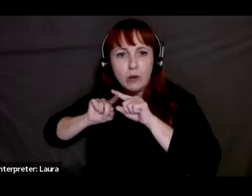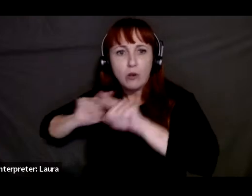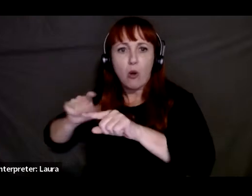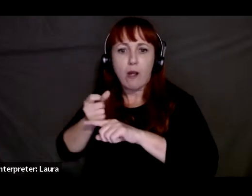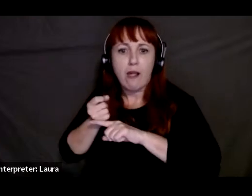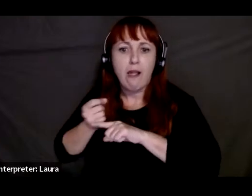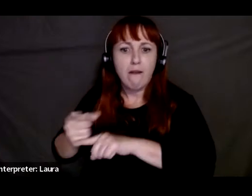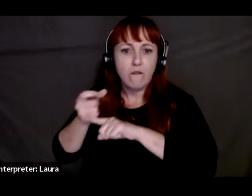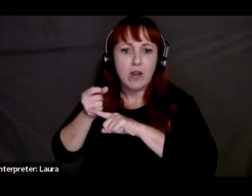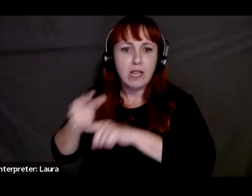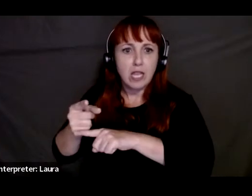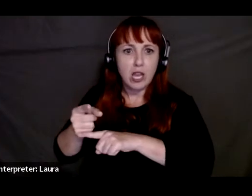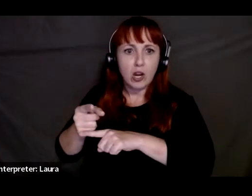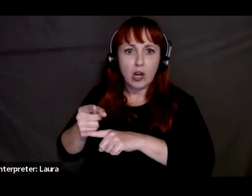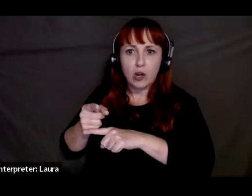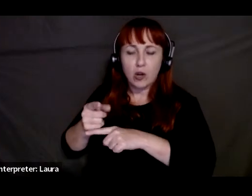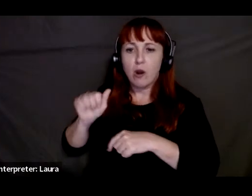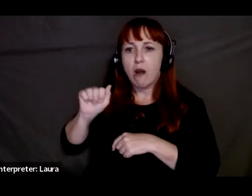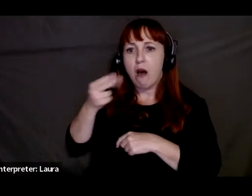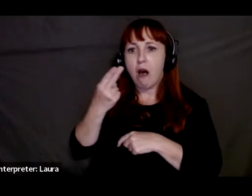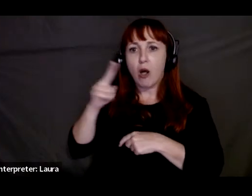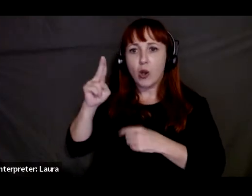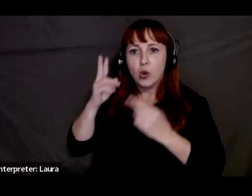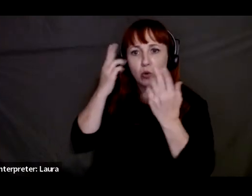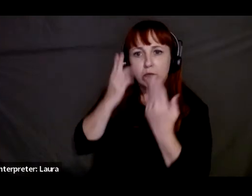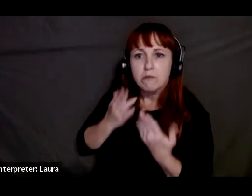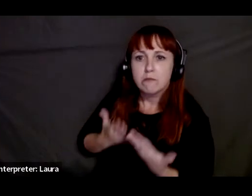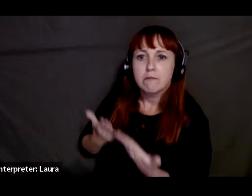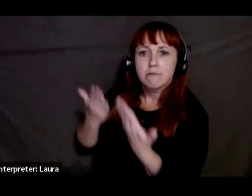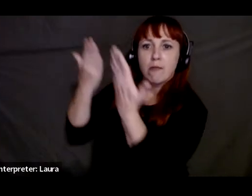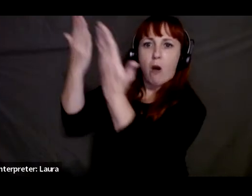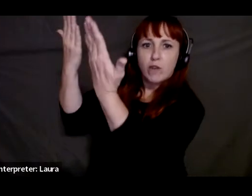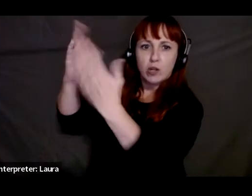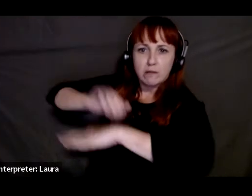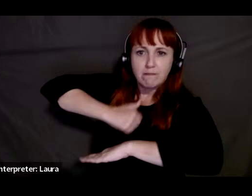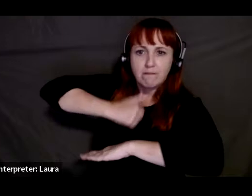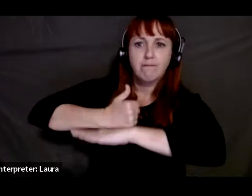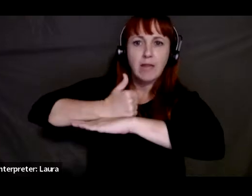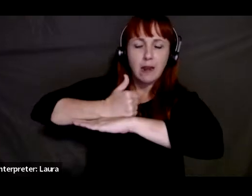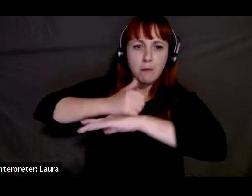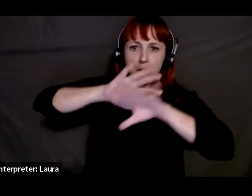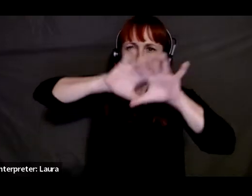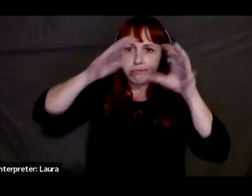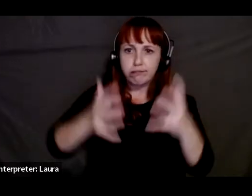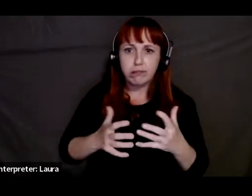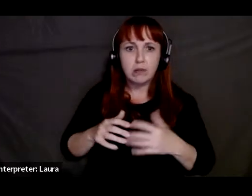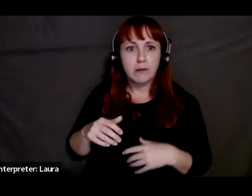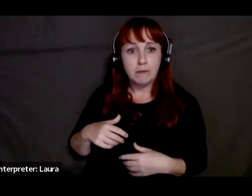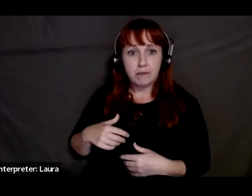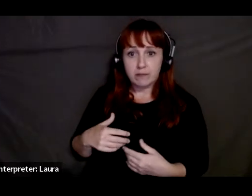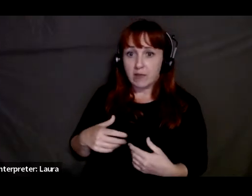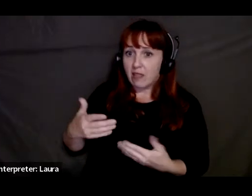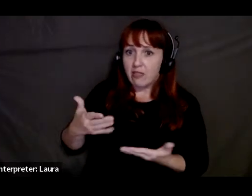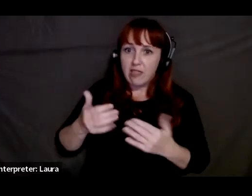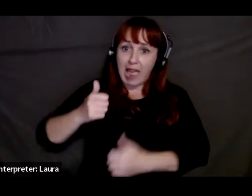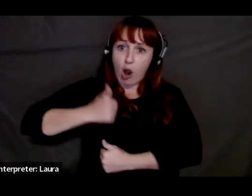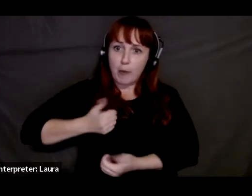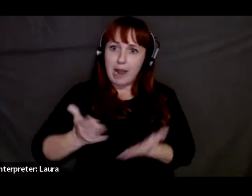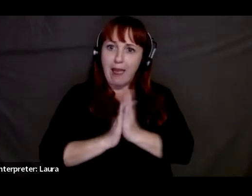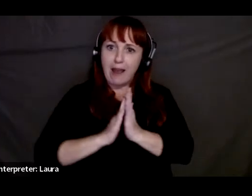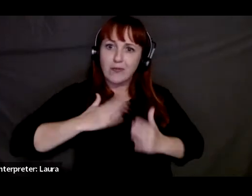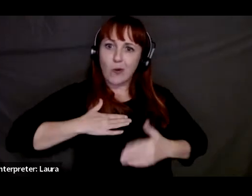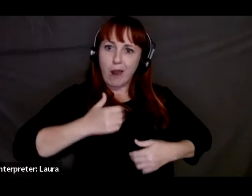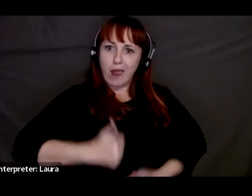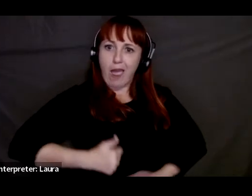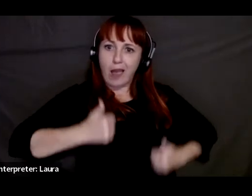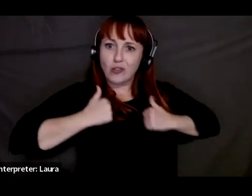inside, we pray. We do our ahu, we put everything. The army like my address,